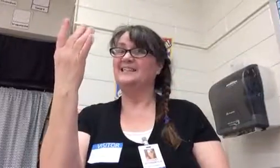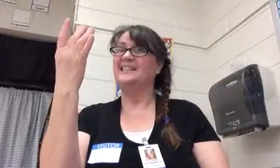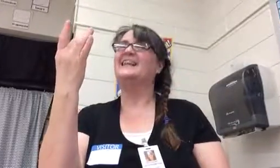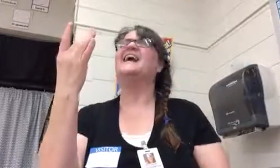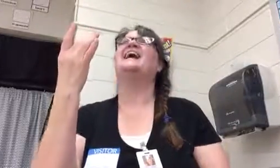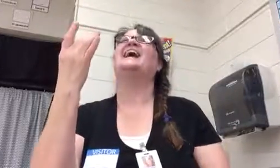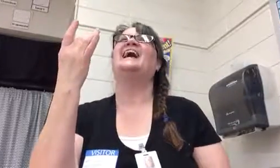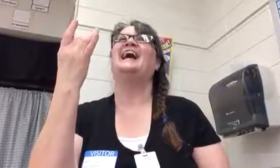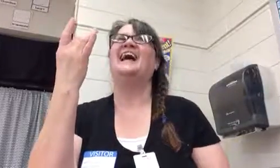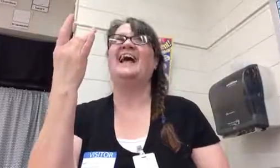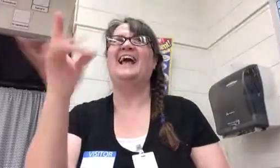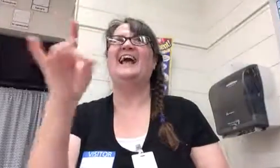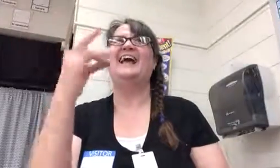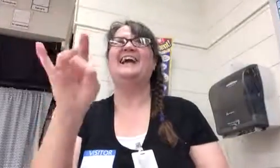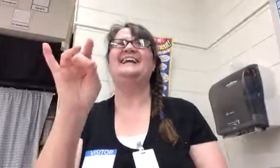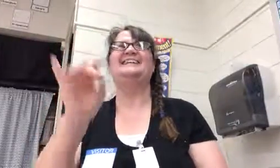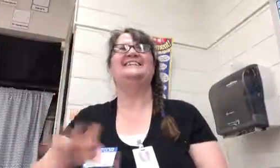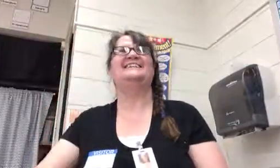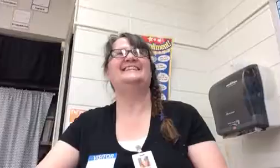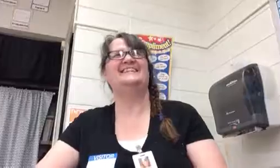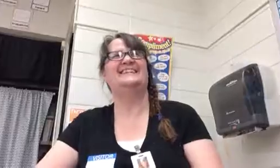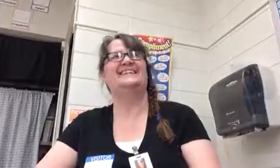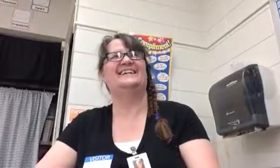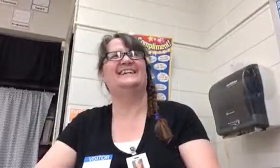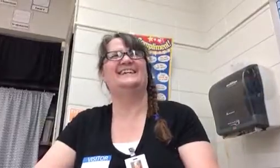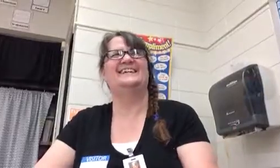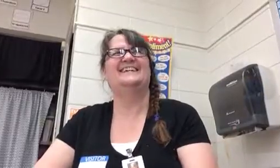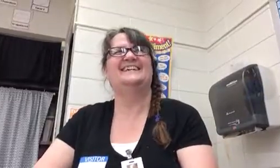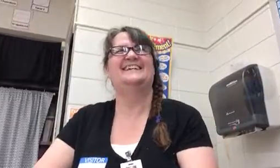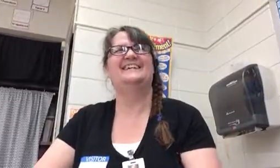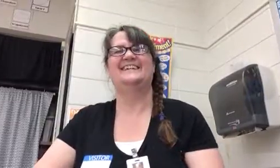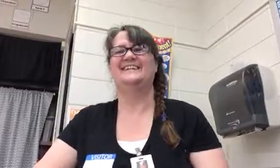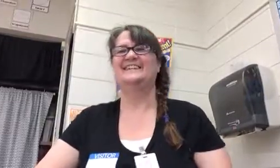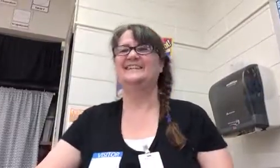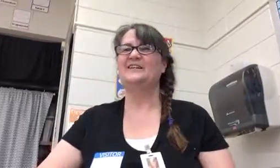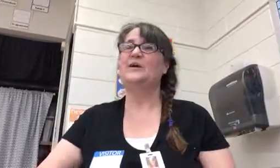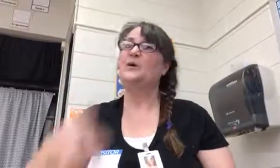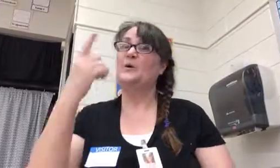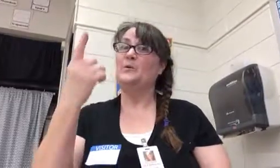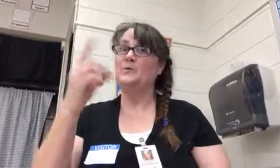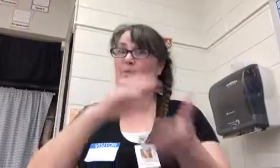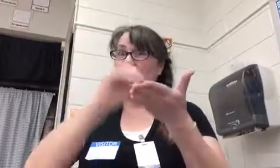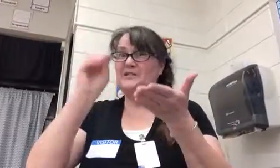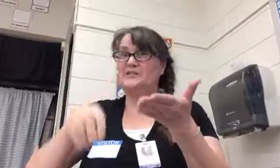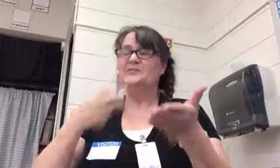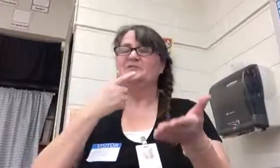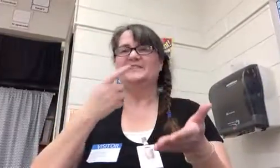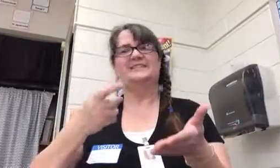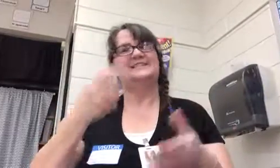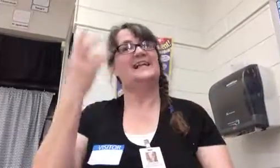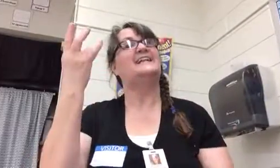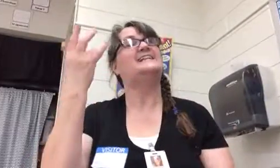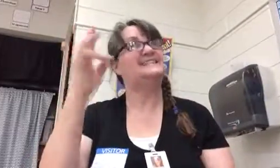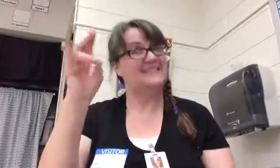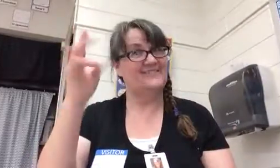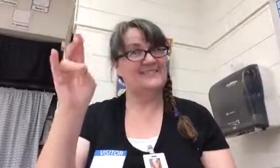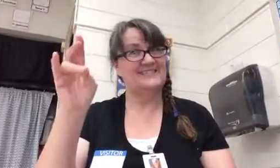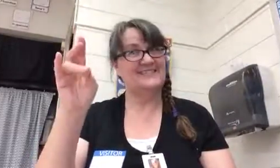2017. Oh, I heard 1/17. I'm hoping by Friday, which is tomorrow, everyone says 2018.